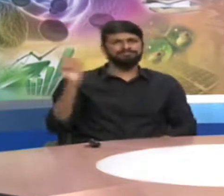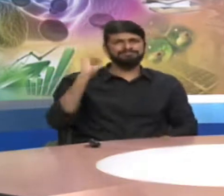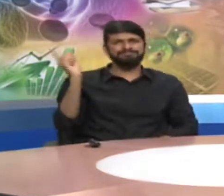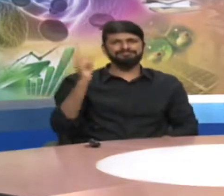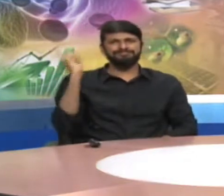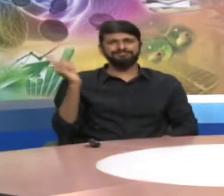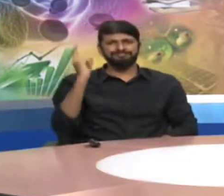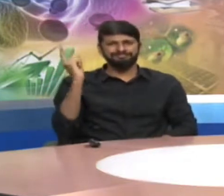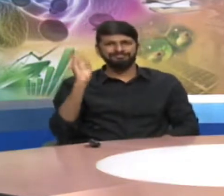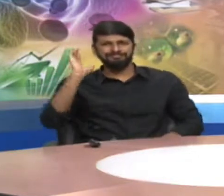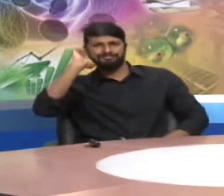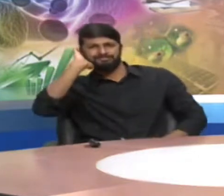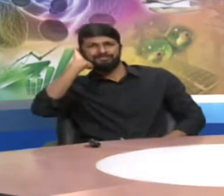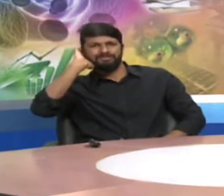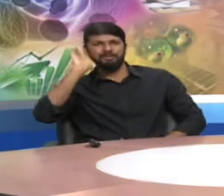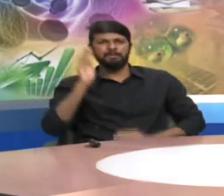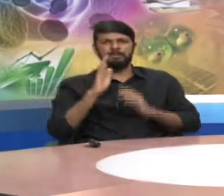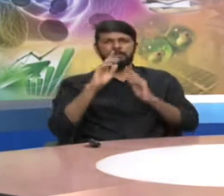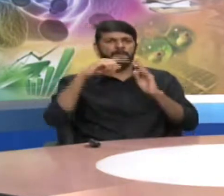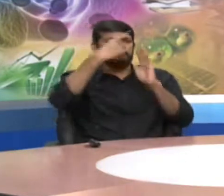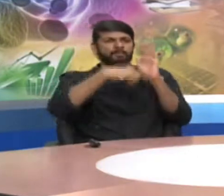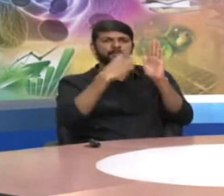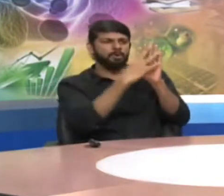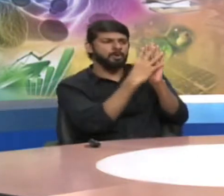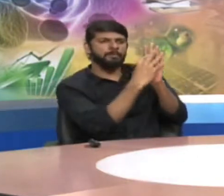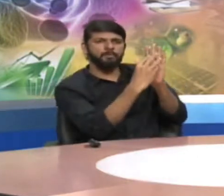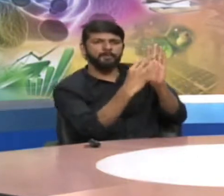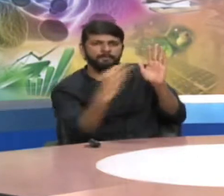Incarnation, a being who is